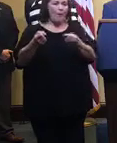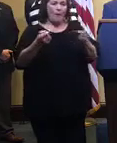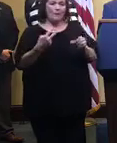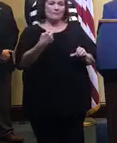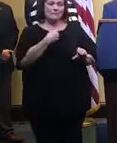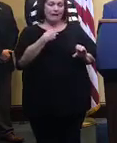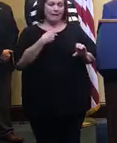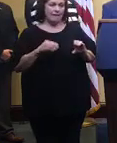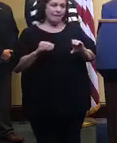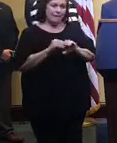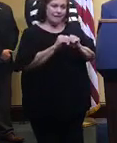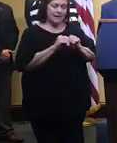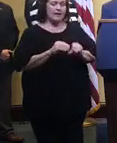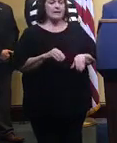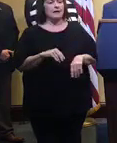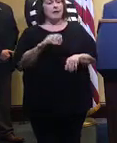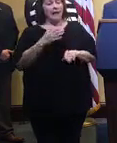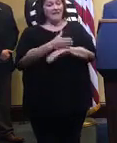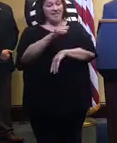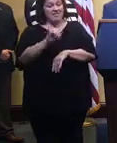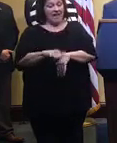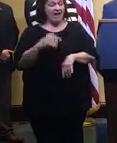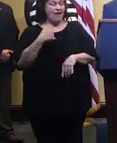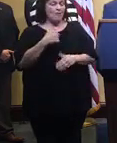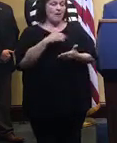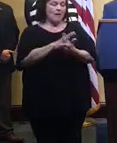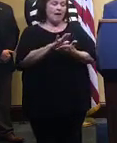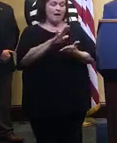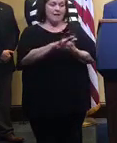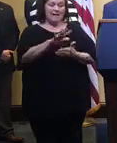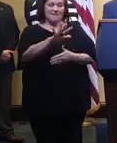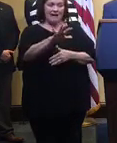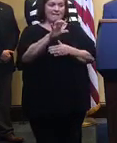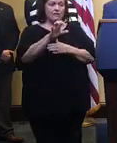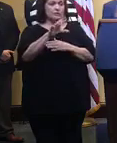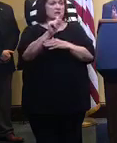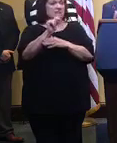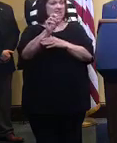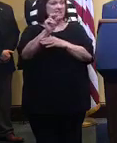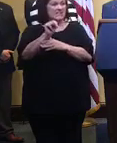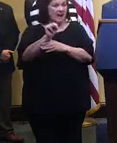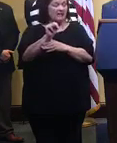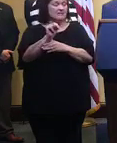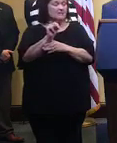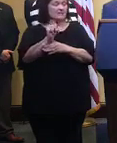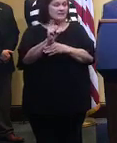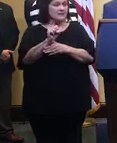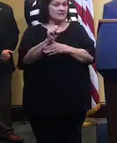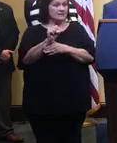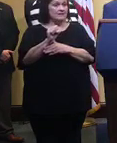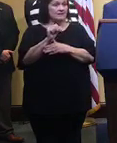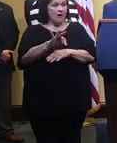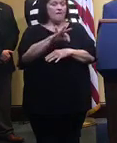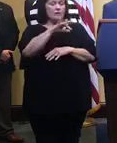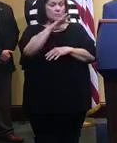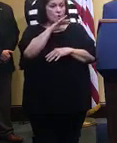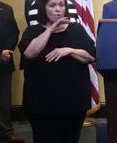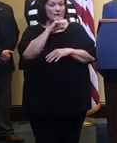we've cleaned about 500 tons of debris out of that canal. And you think that's an accomplishment, which it is in a